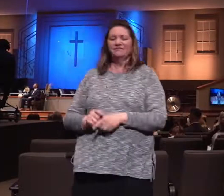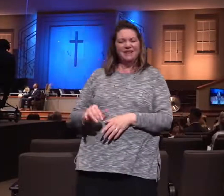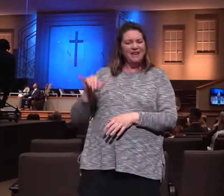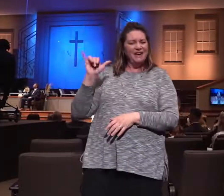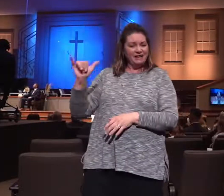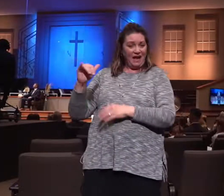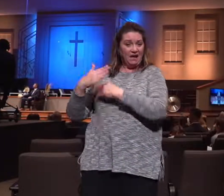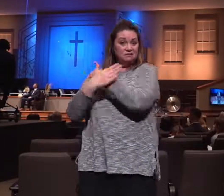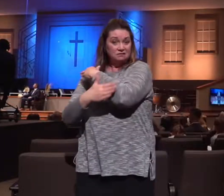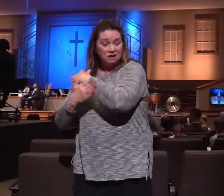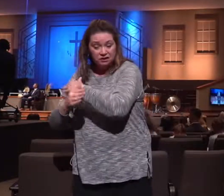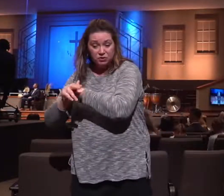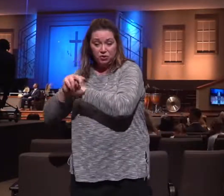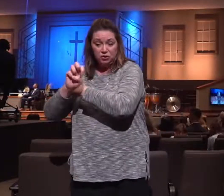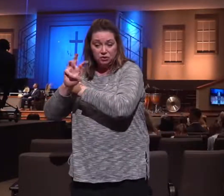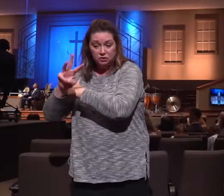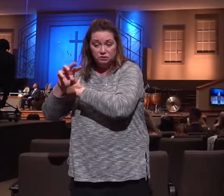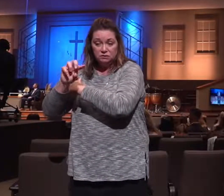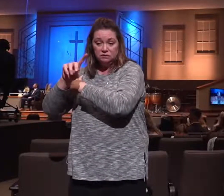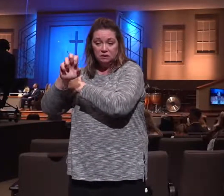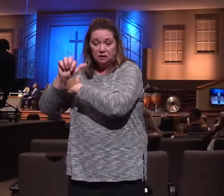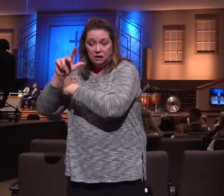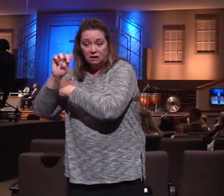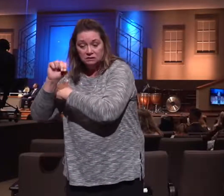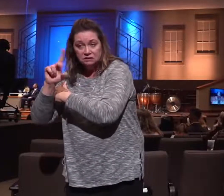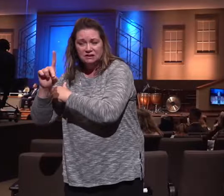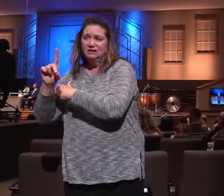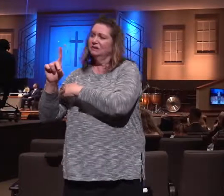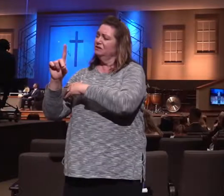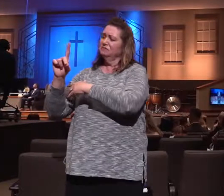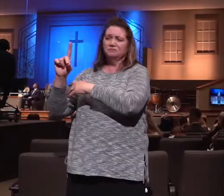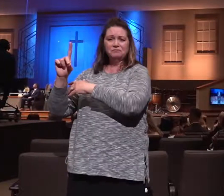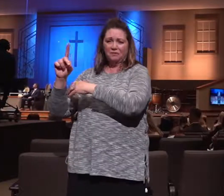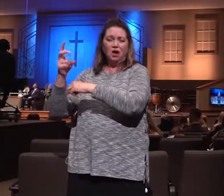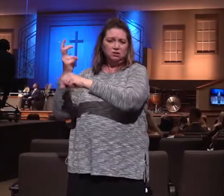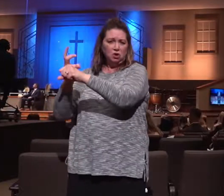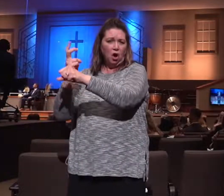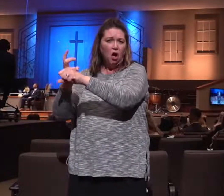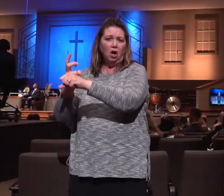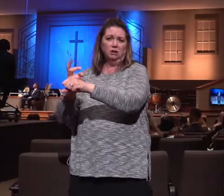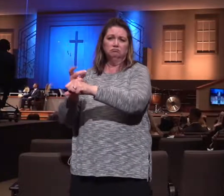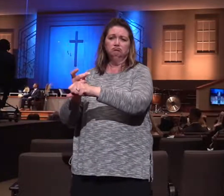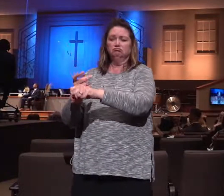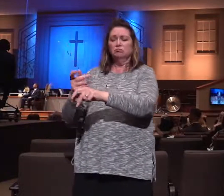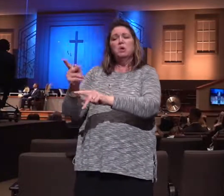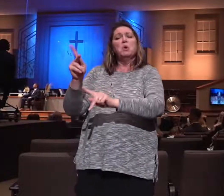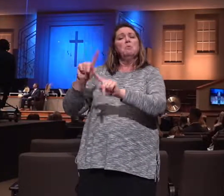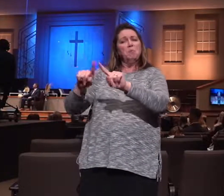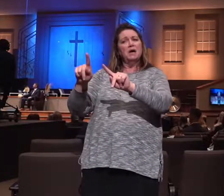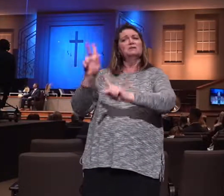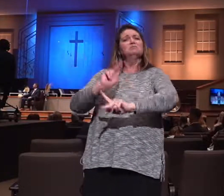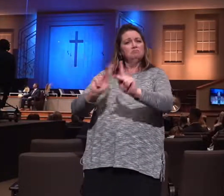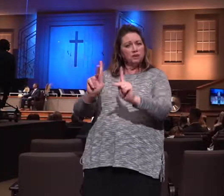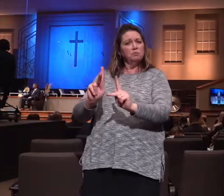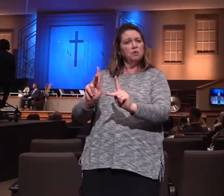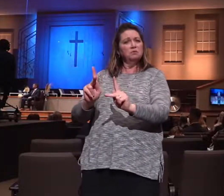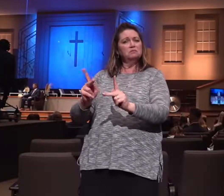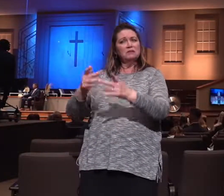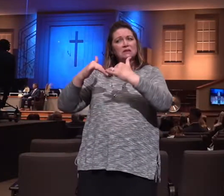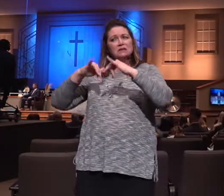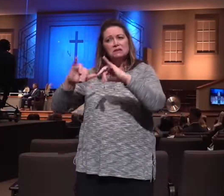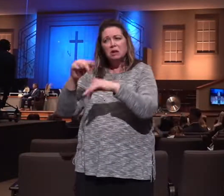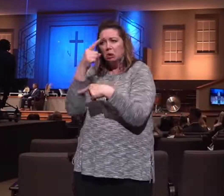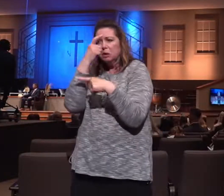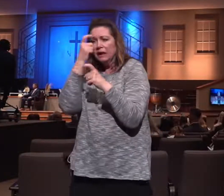where folks are very much hard to the gospel, people are still getting saved, and they're still getting baptized, and they're still growing in the Lord. And